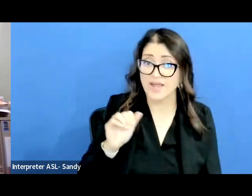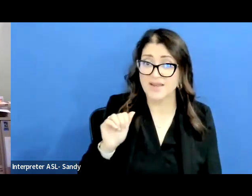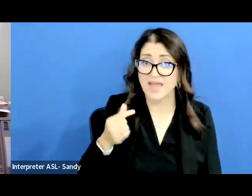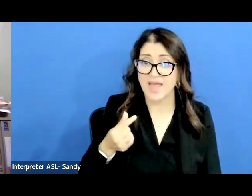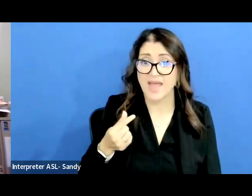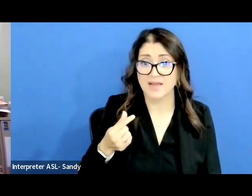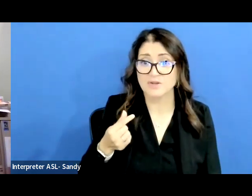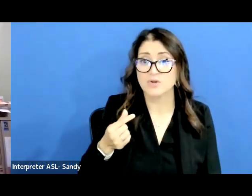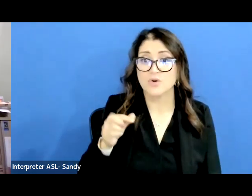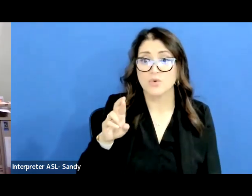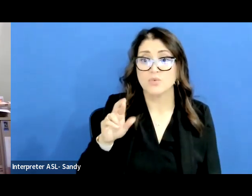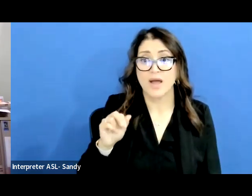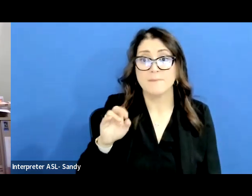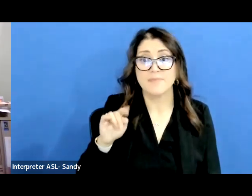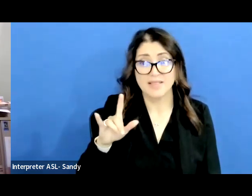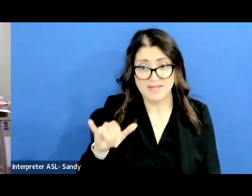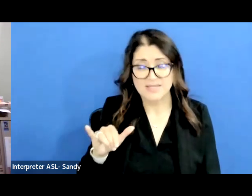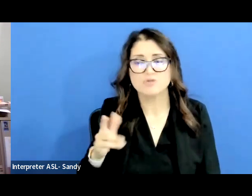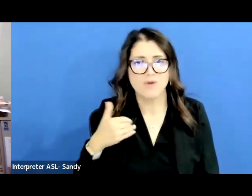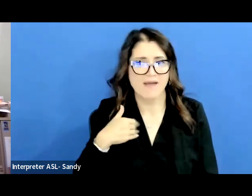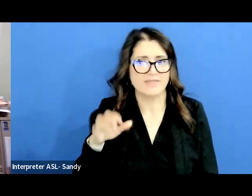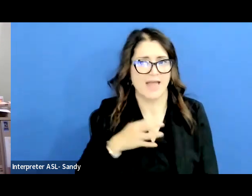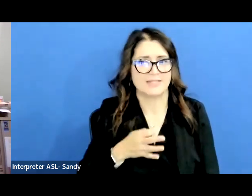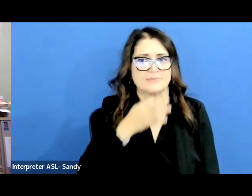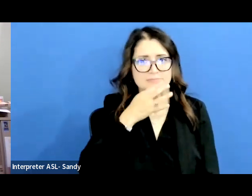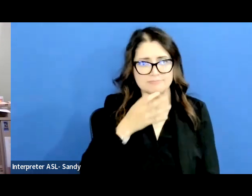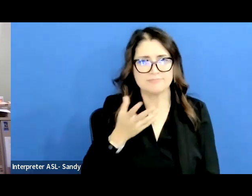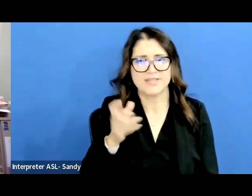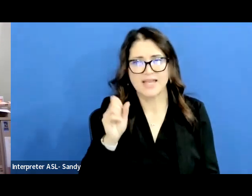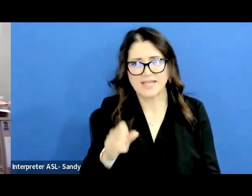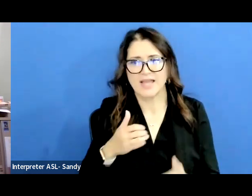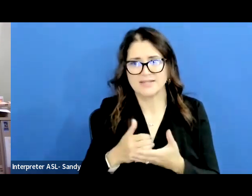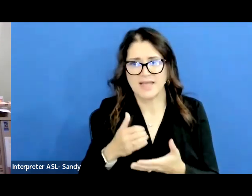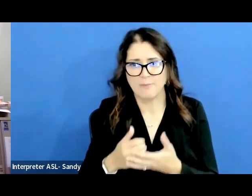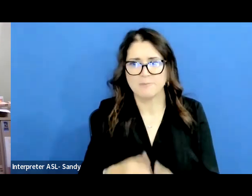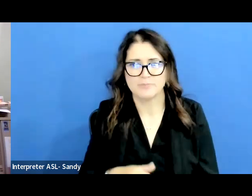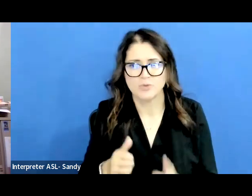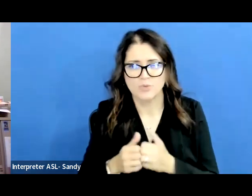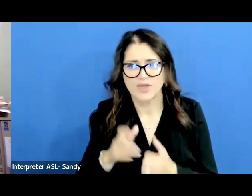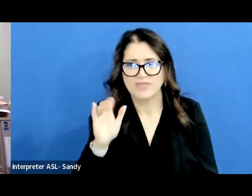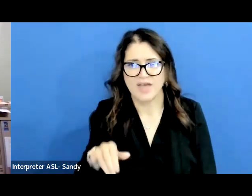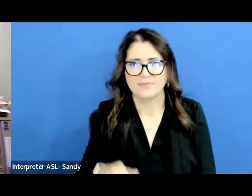experience and expertise that could help you with that, Tatkins.